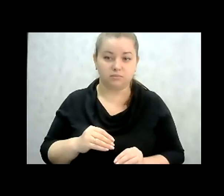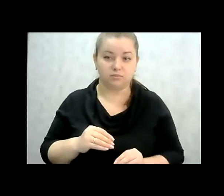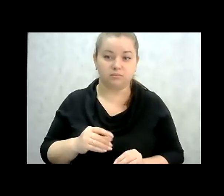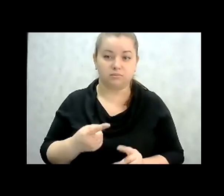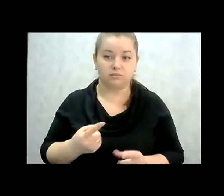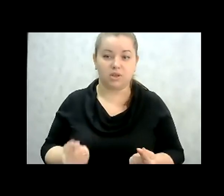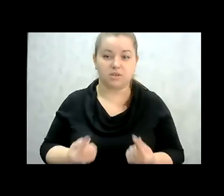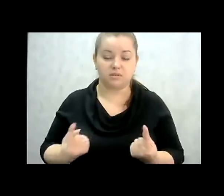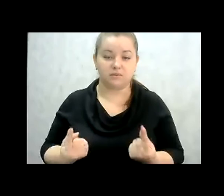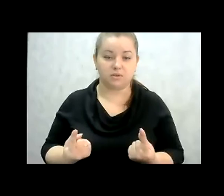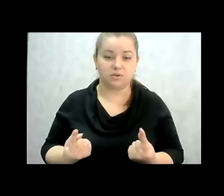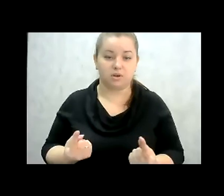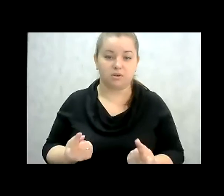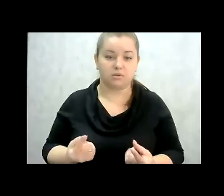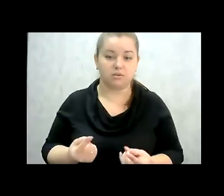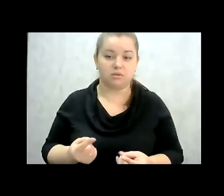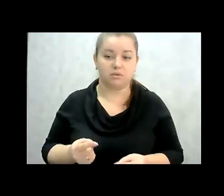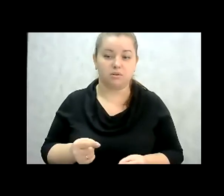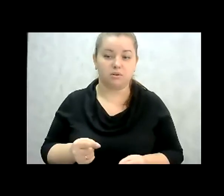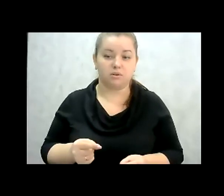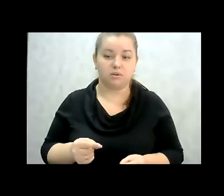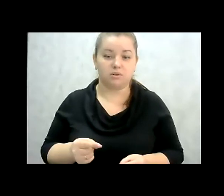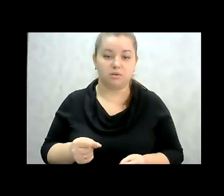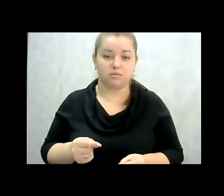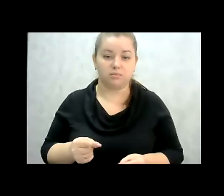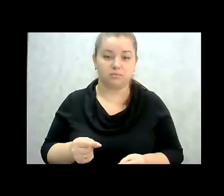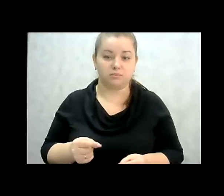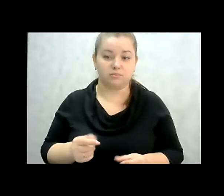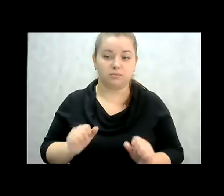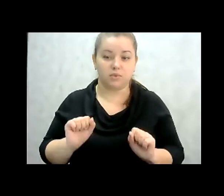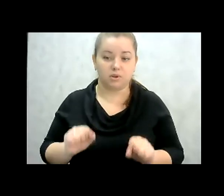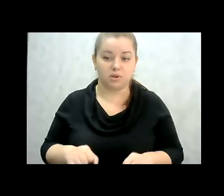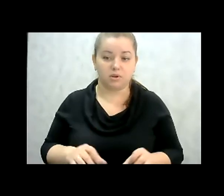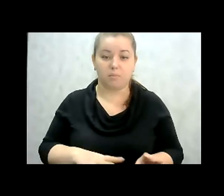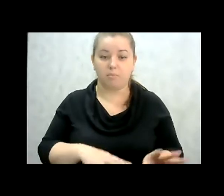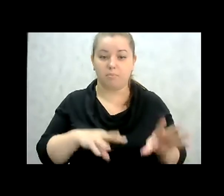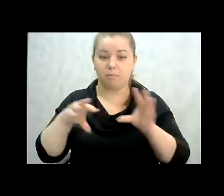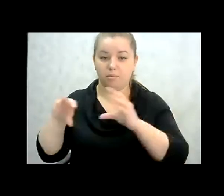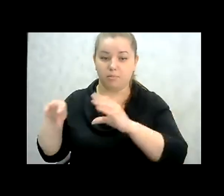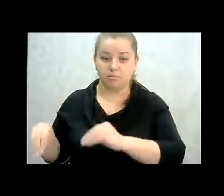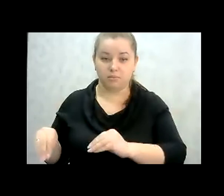towns that are the centers of the new districts.